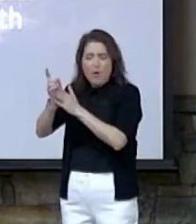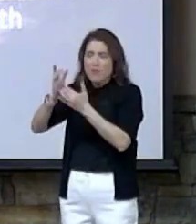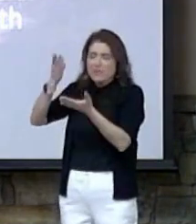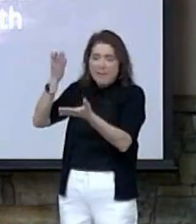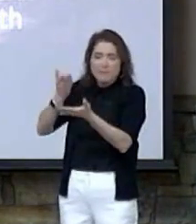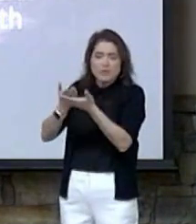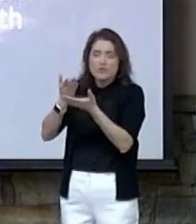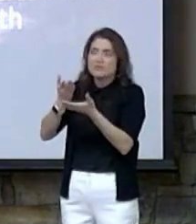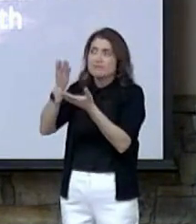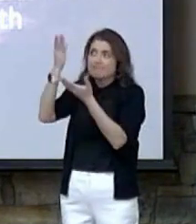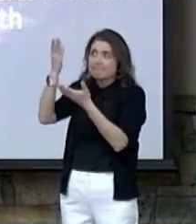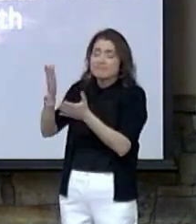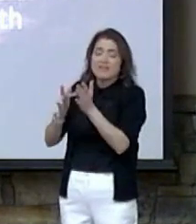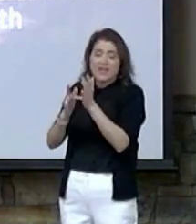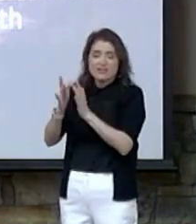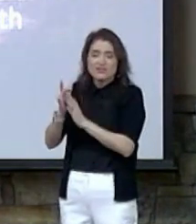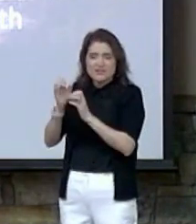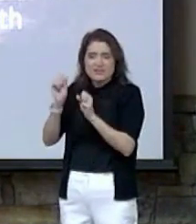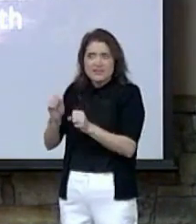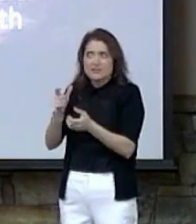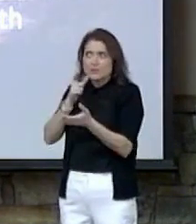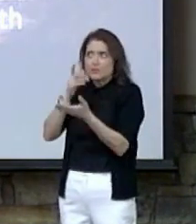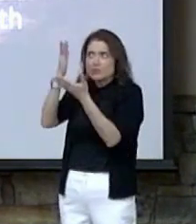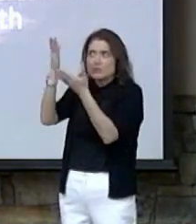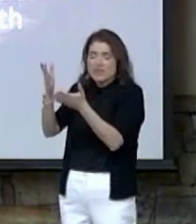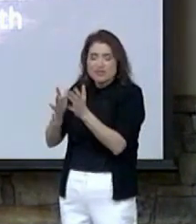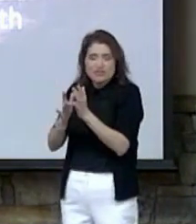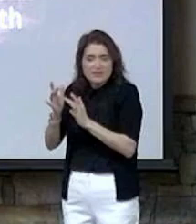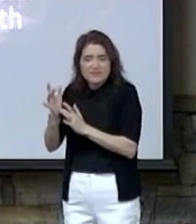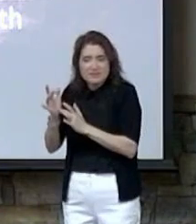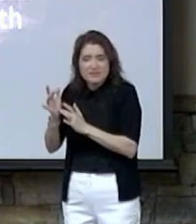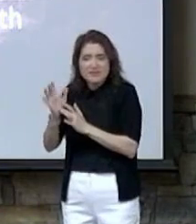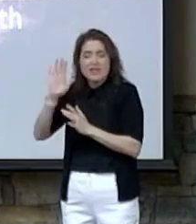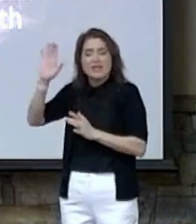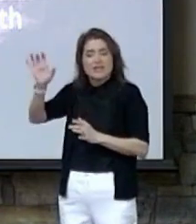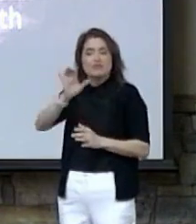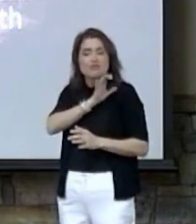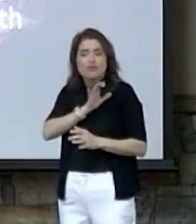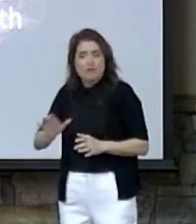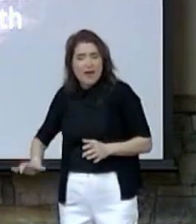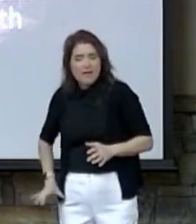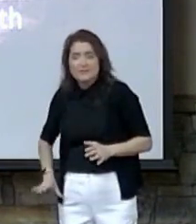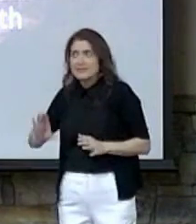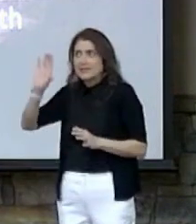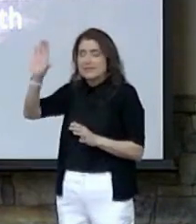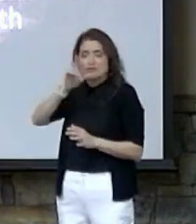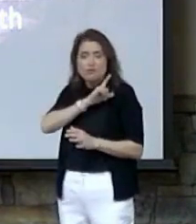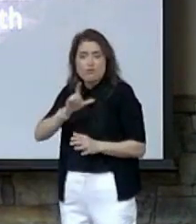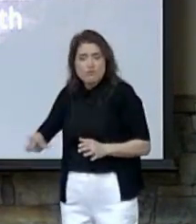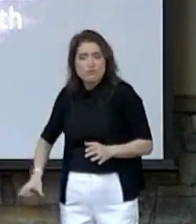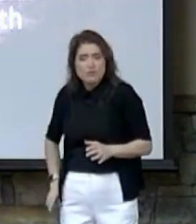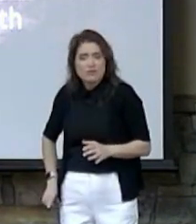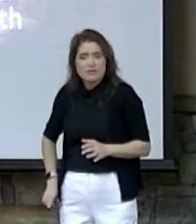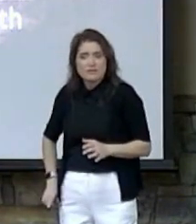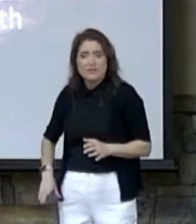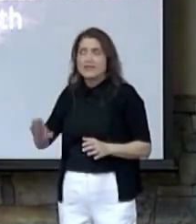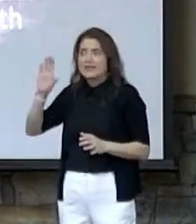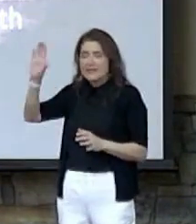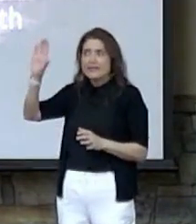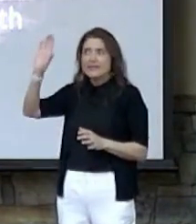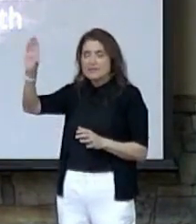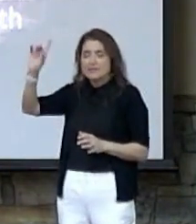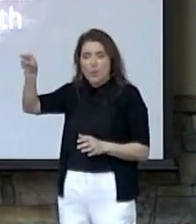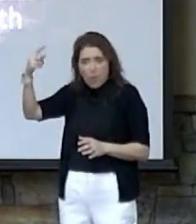Jesus is Jesus. He is the Christ. He is Lord. He is the